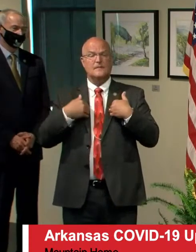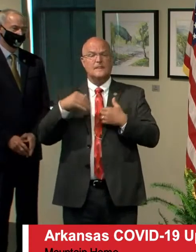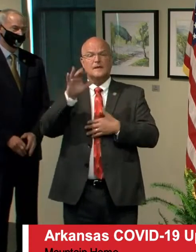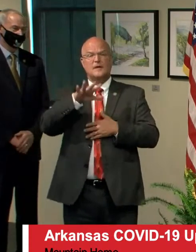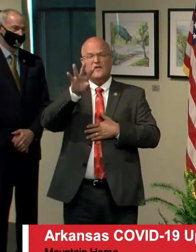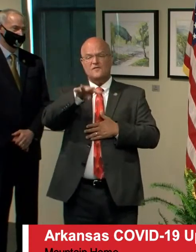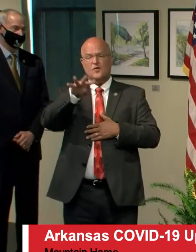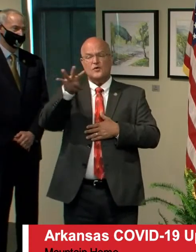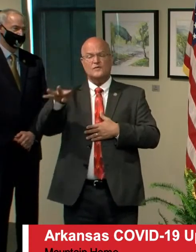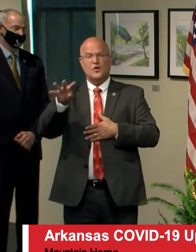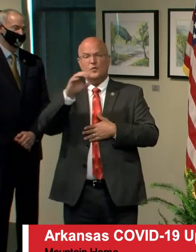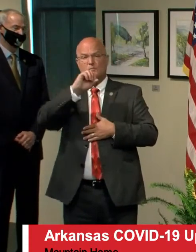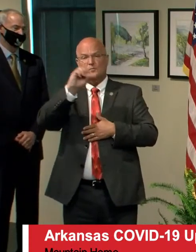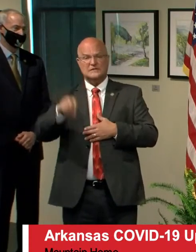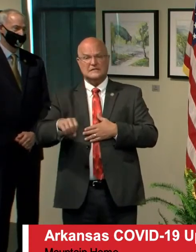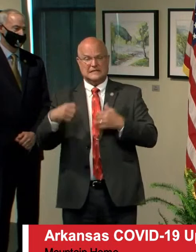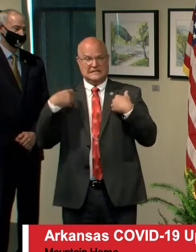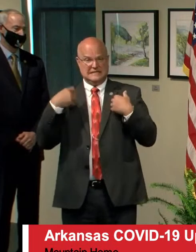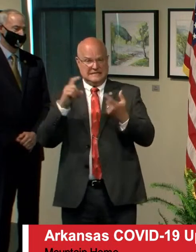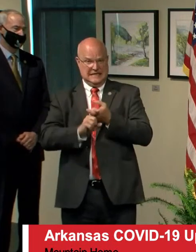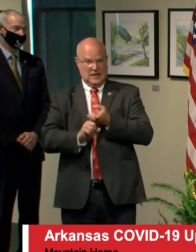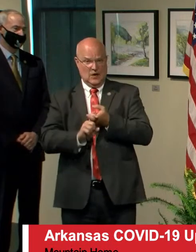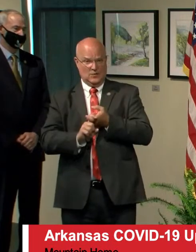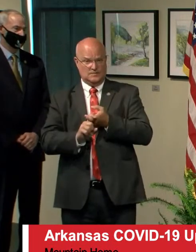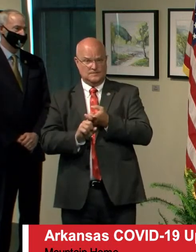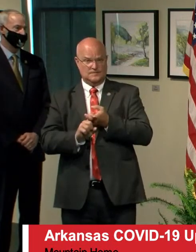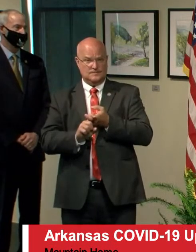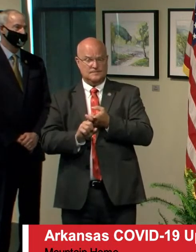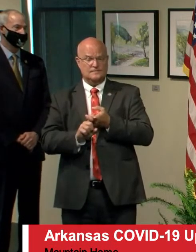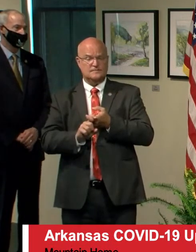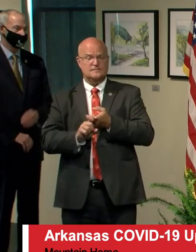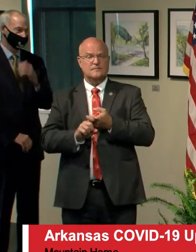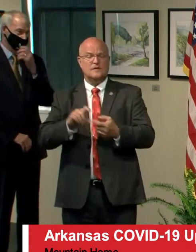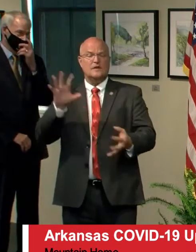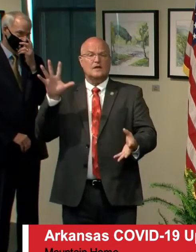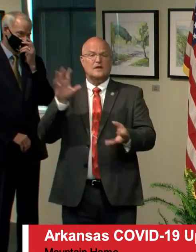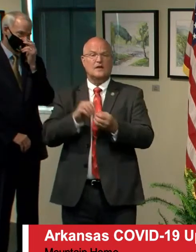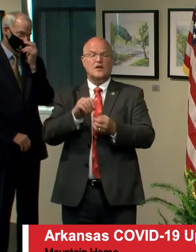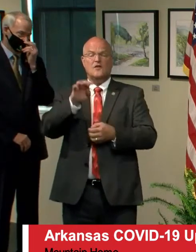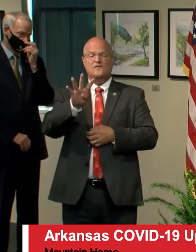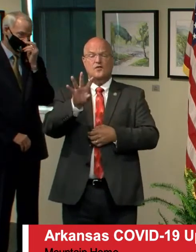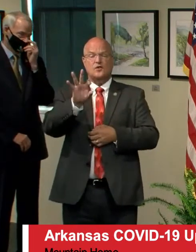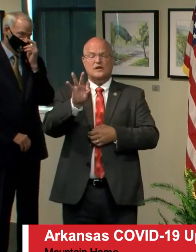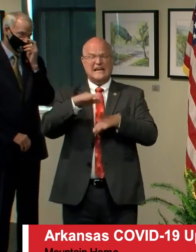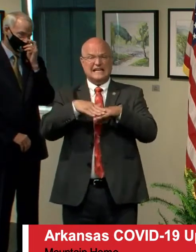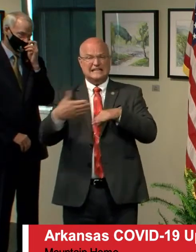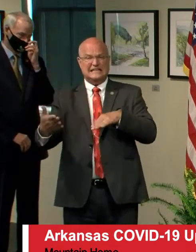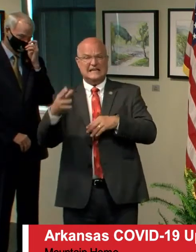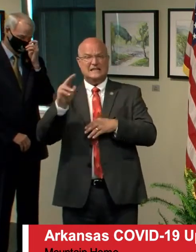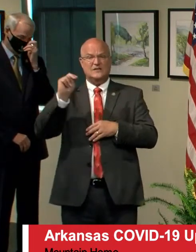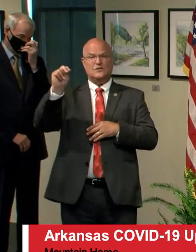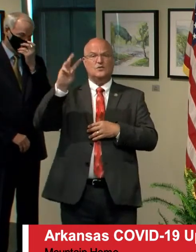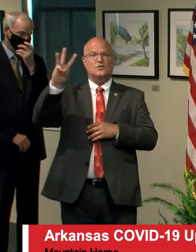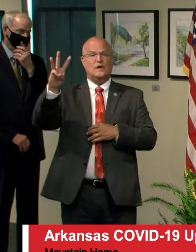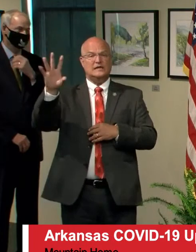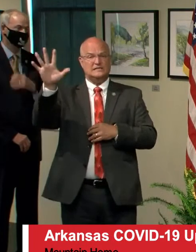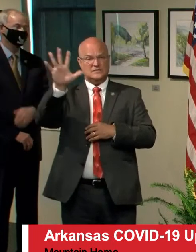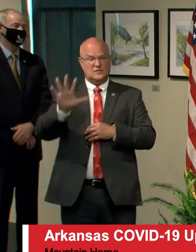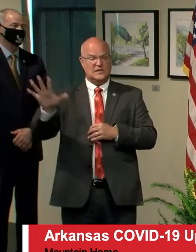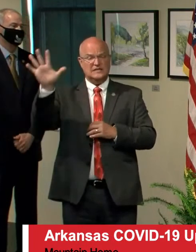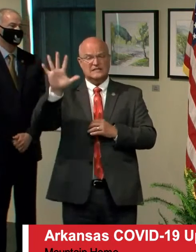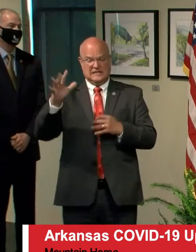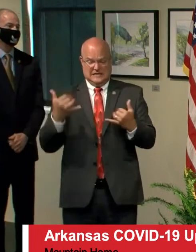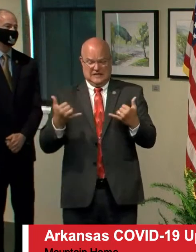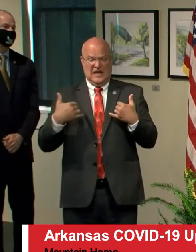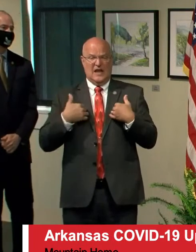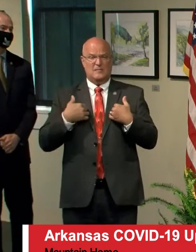about 44% have been Latino. We've had a total of 49 deaths in the Northwest region, and